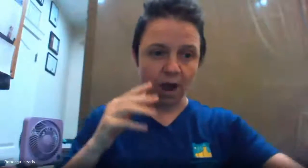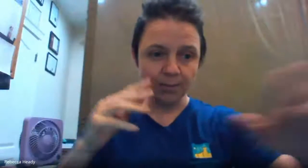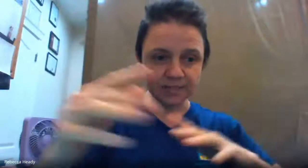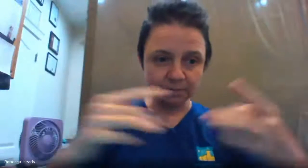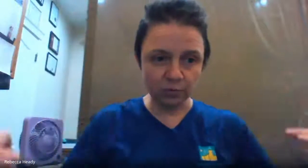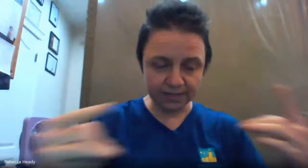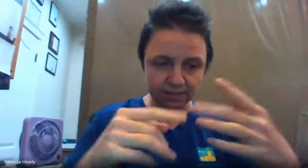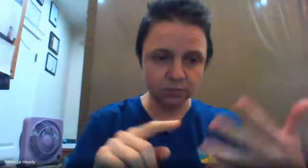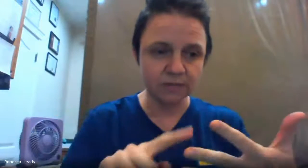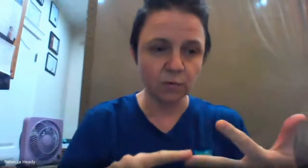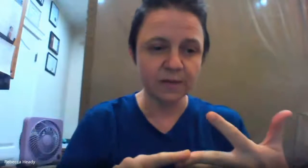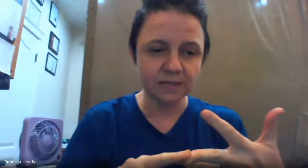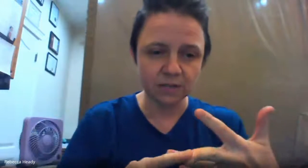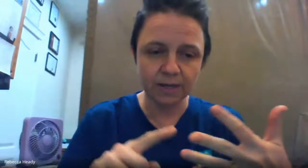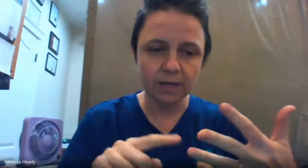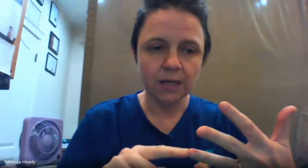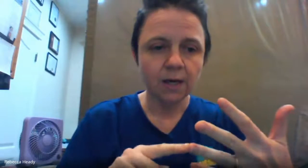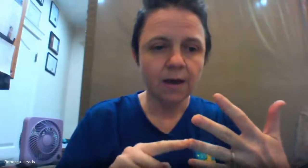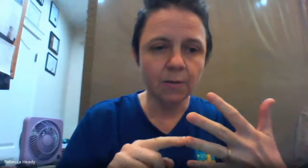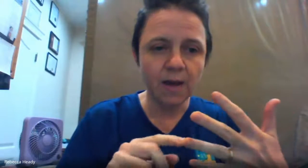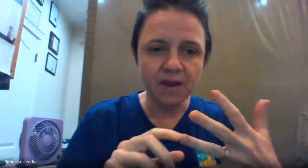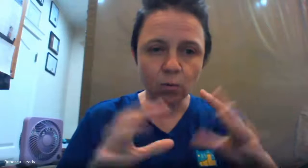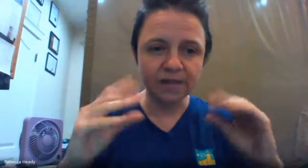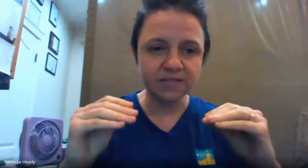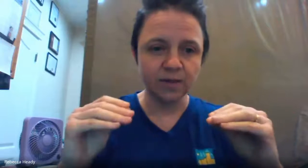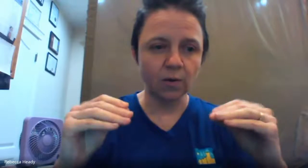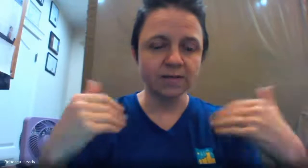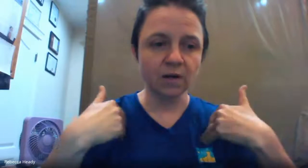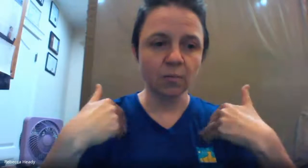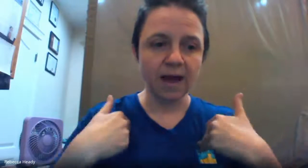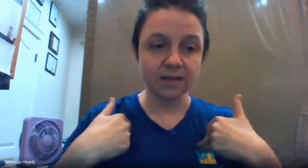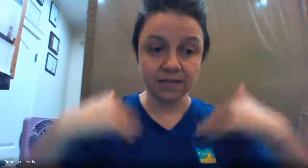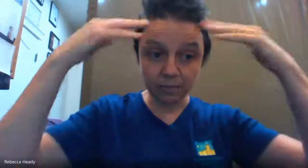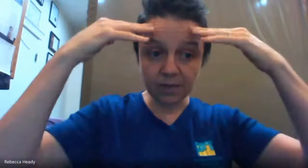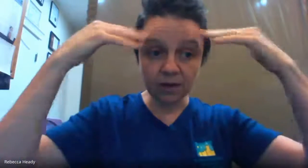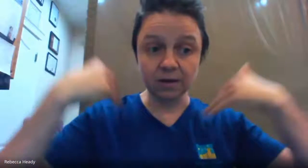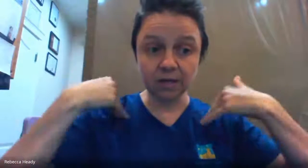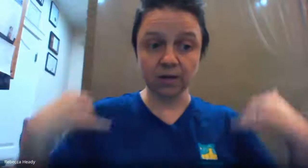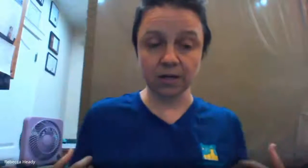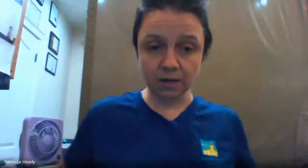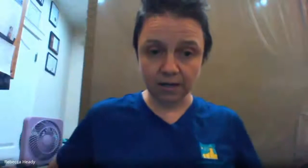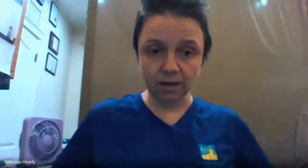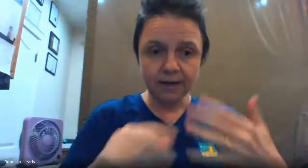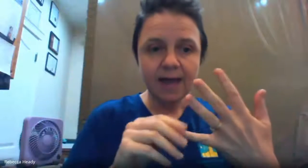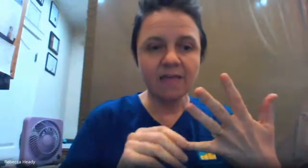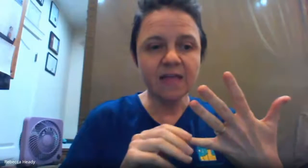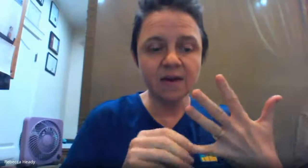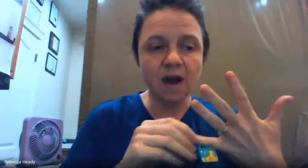movement? What movement is it doing? And then placement. Where is it on your body? Is it up here, here, here, here? And then the other component